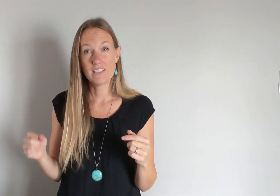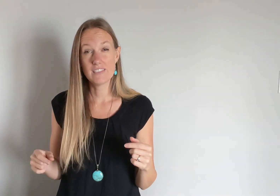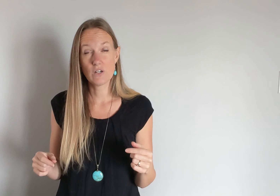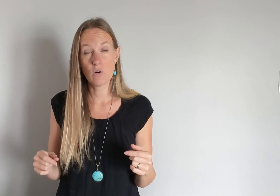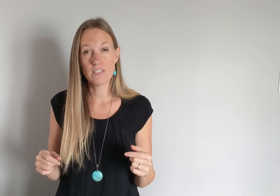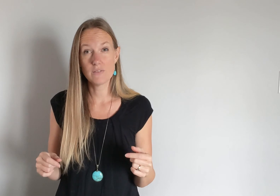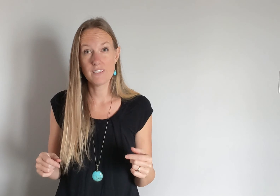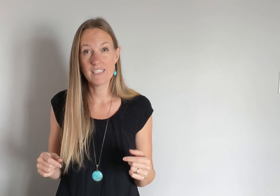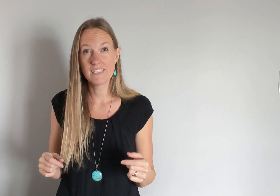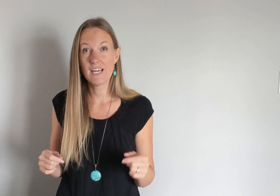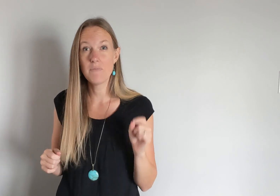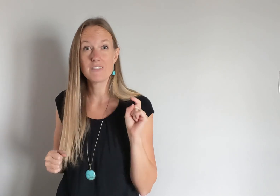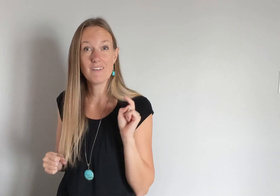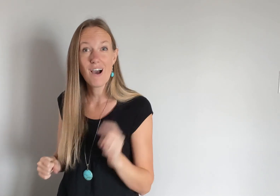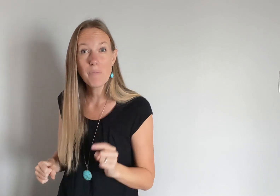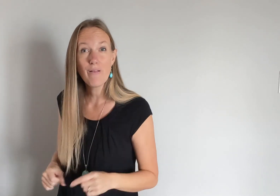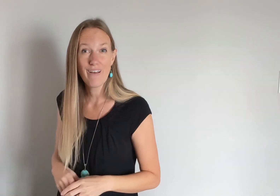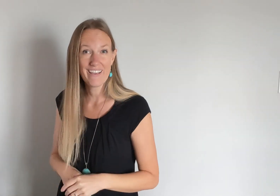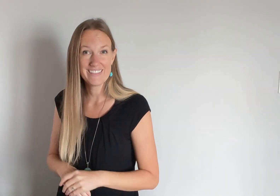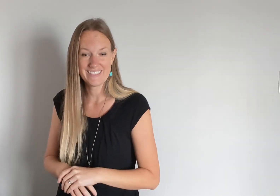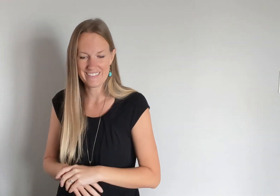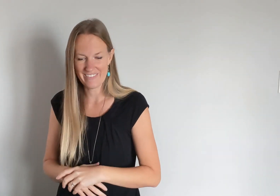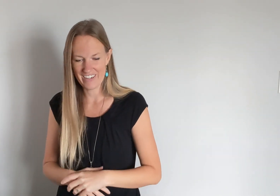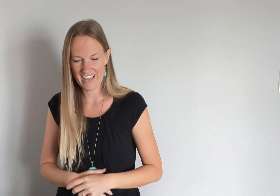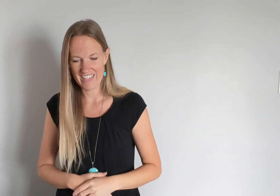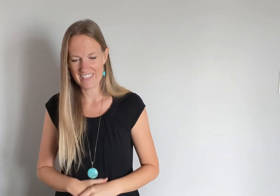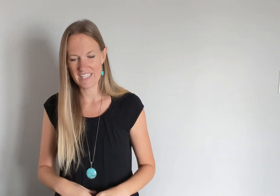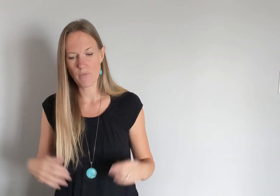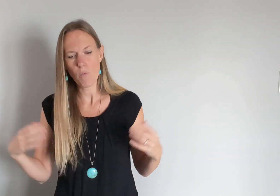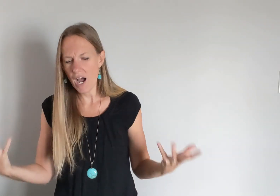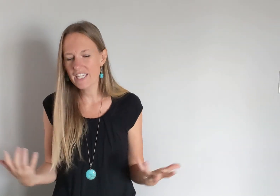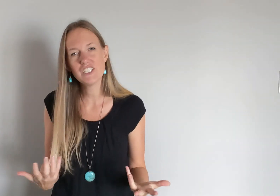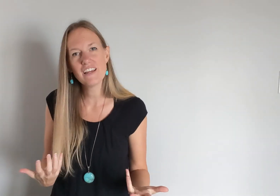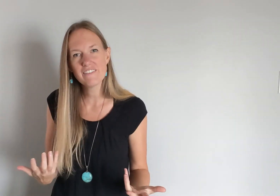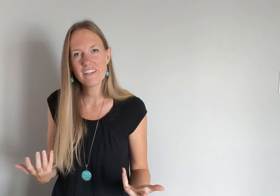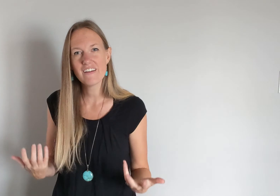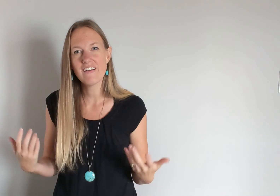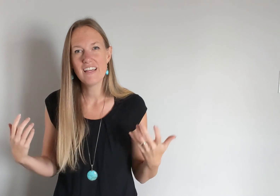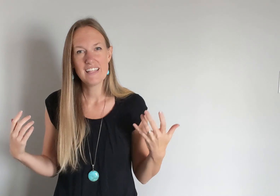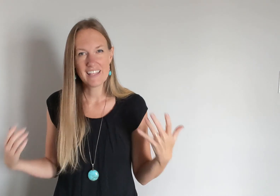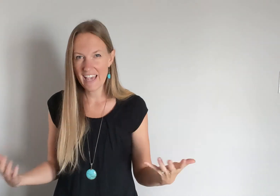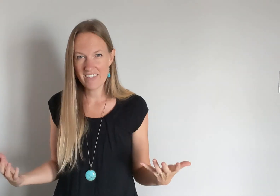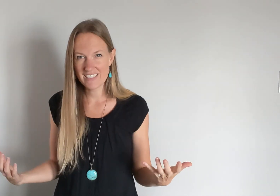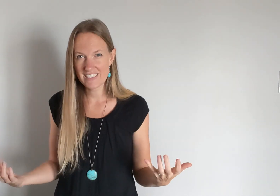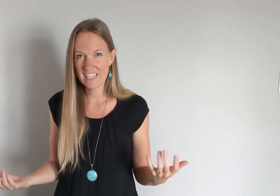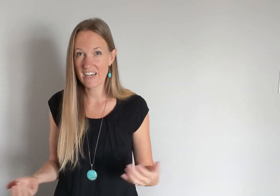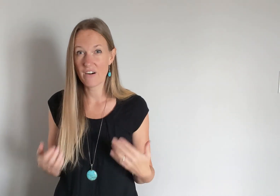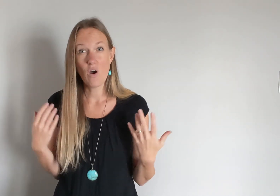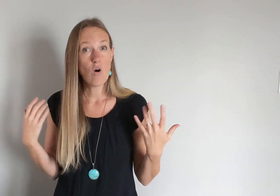does the chorus one last time, there's a couple lines there at the very end. It's like, why should I fear? The evidence is here.